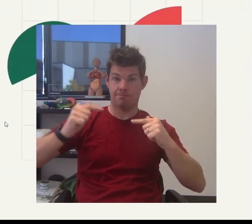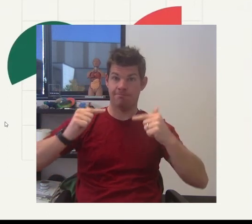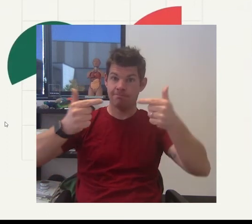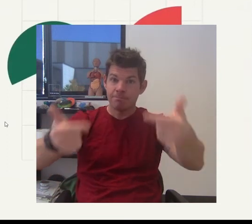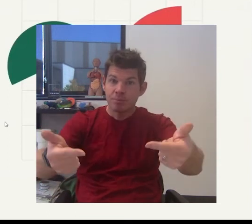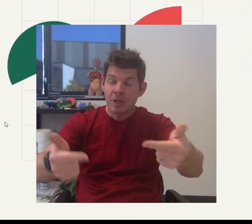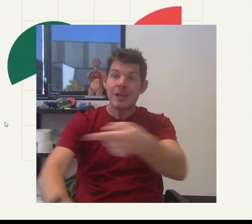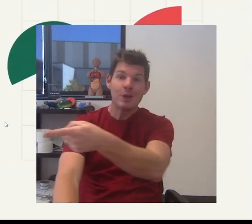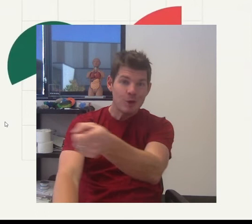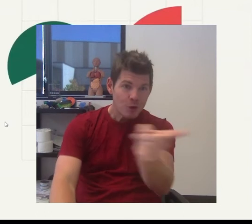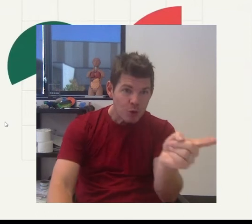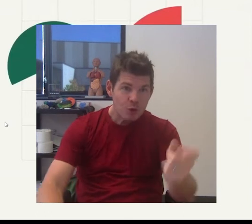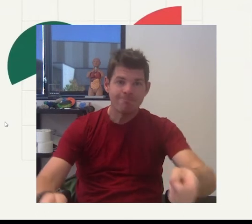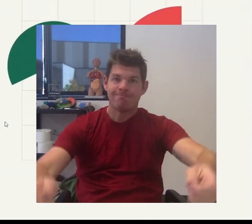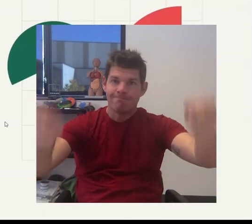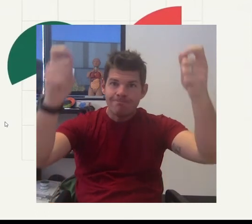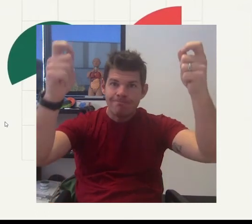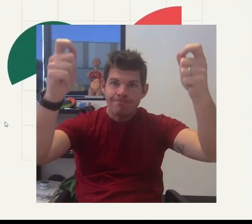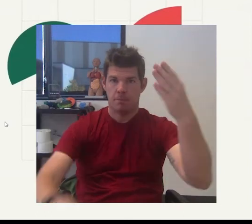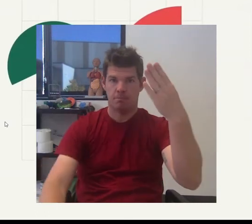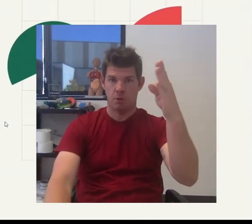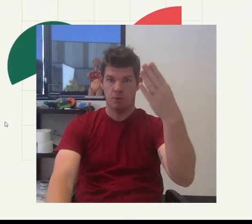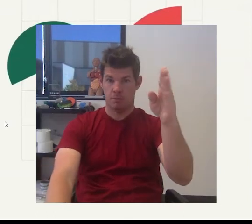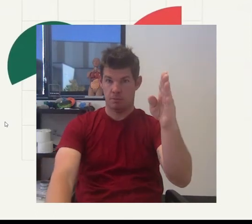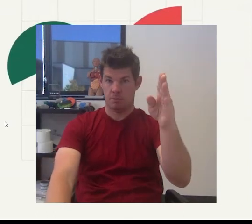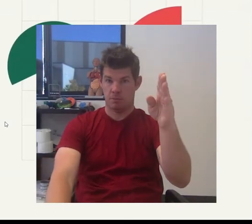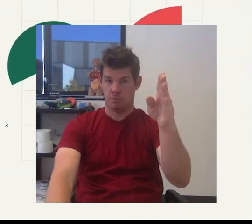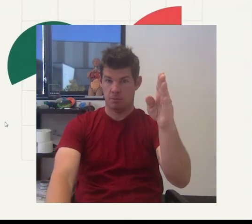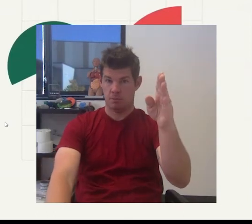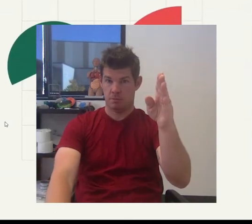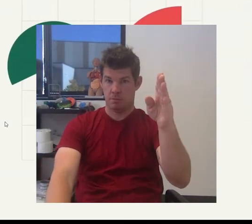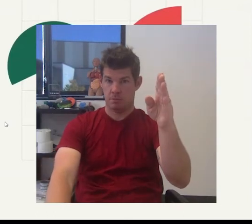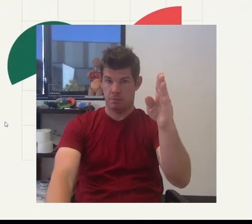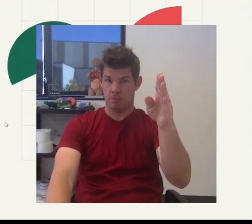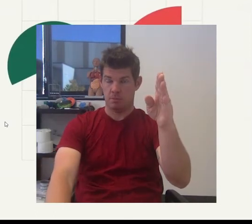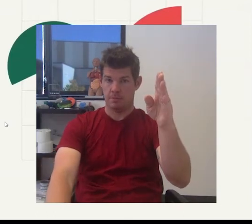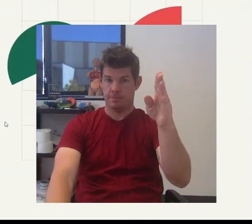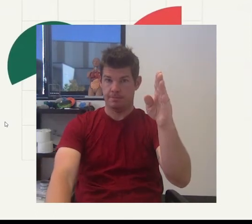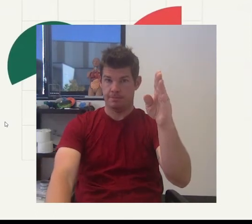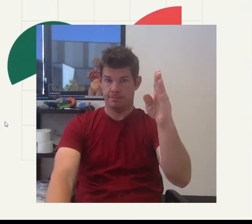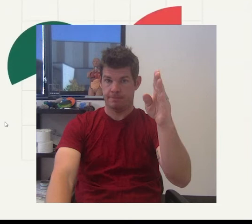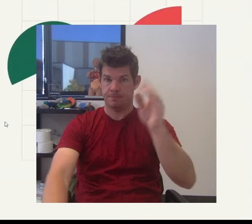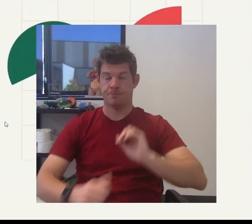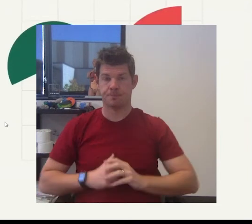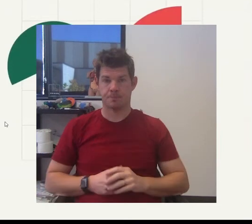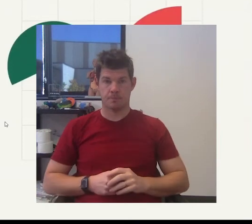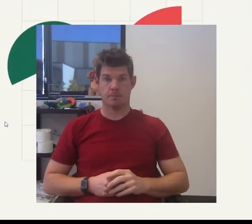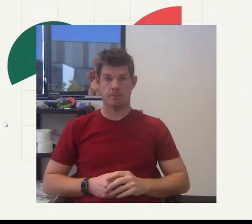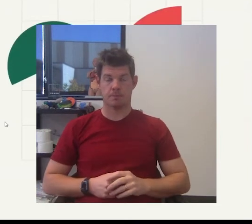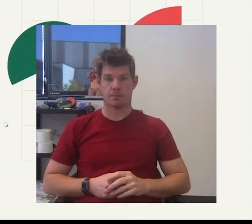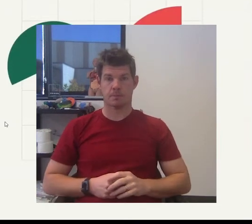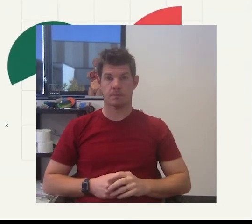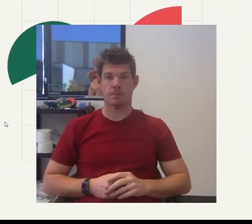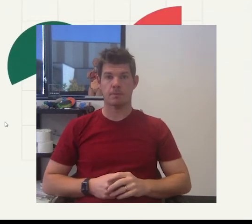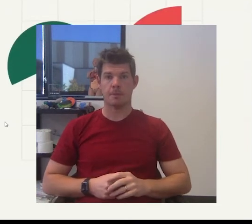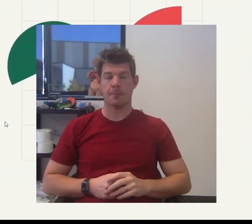right now, and then I'll also say red, all right? Everyone in the smooth group is going to take the blue